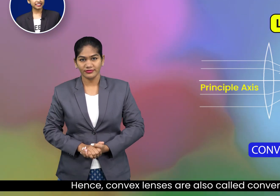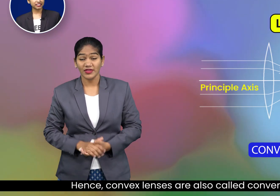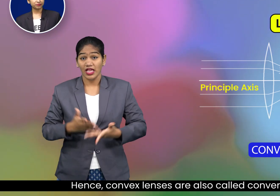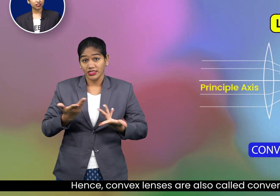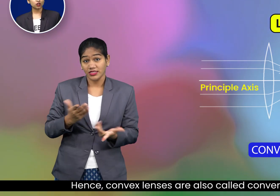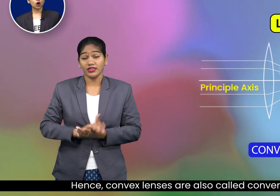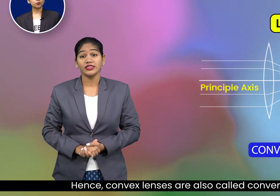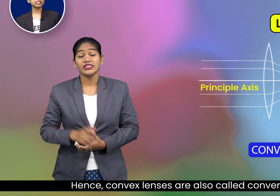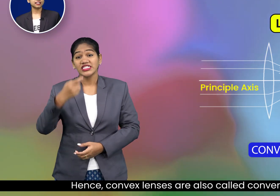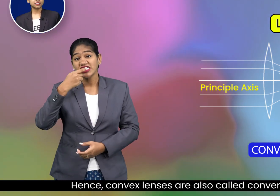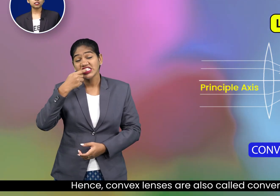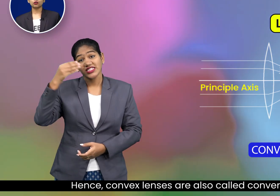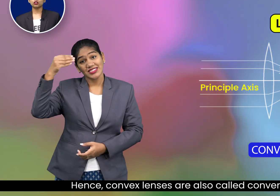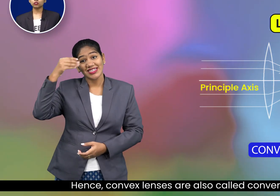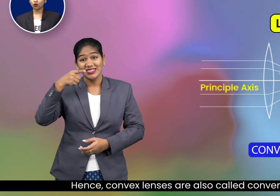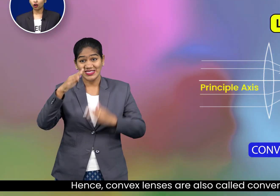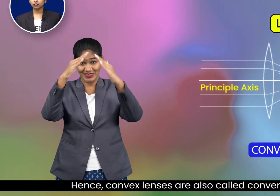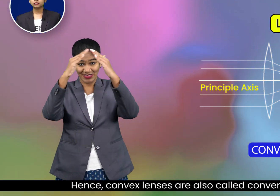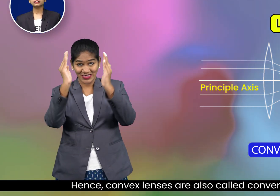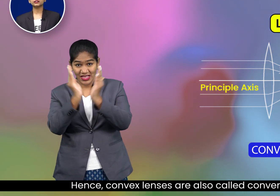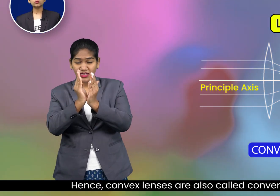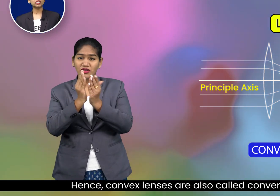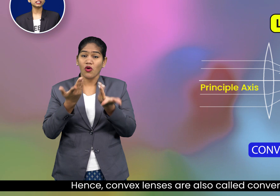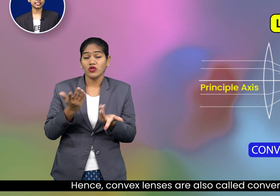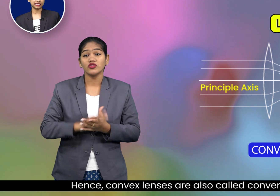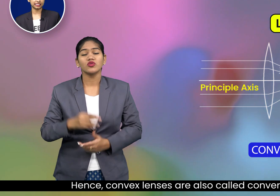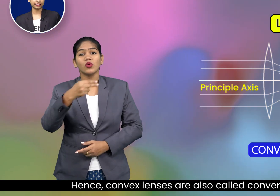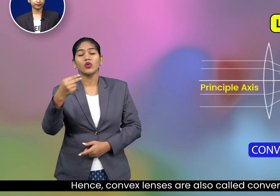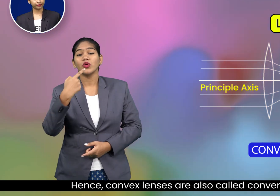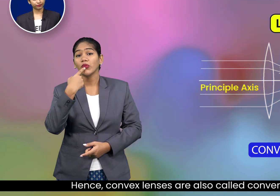Hence, convex lenses are also called converging lenses.